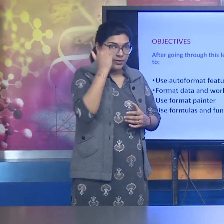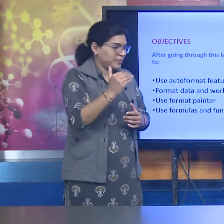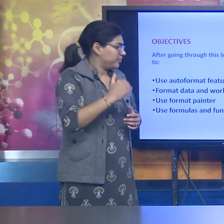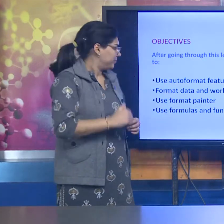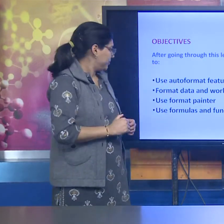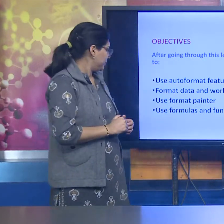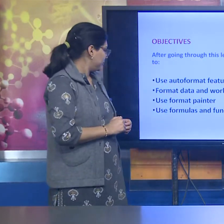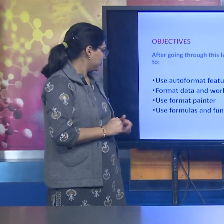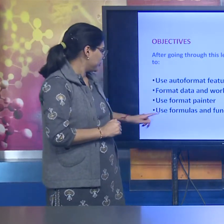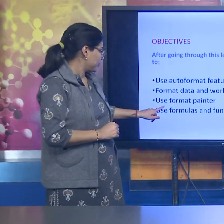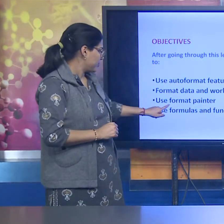worksheets.